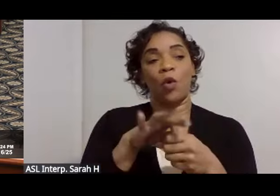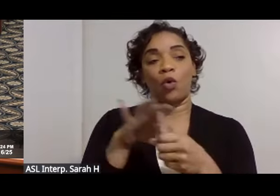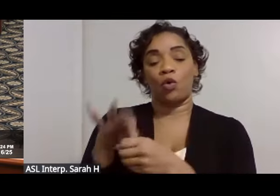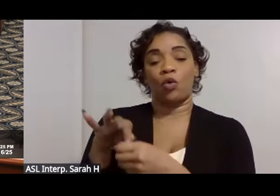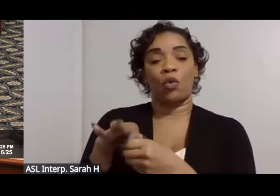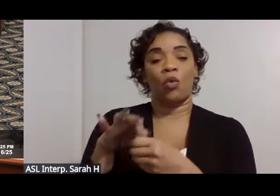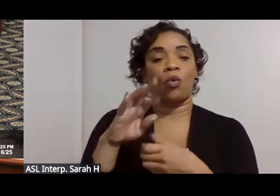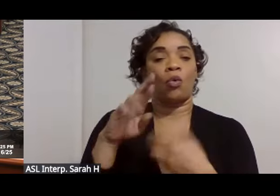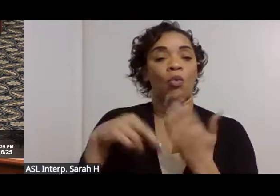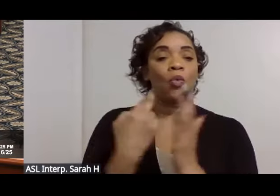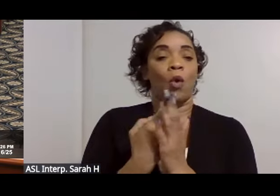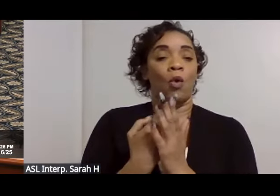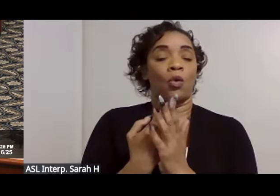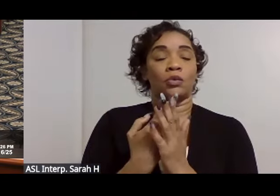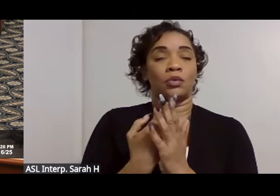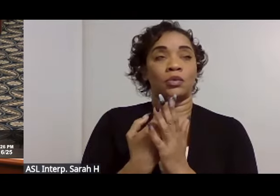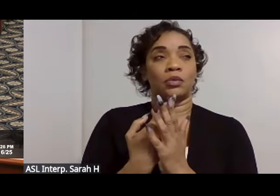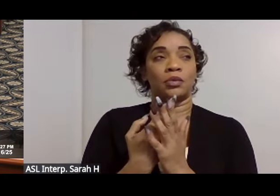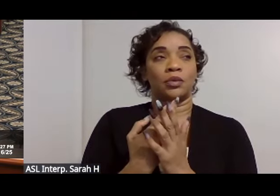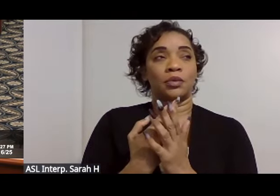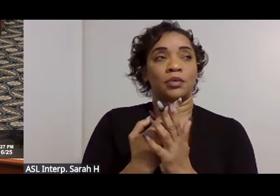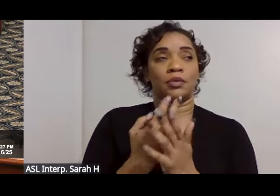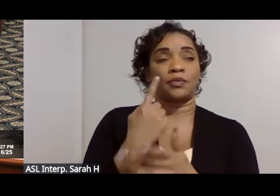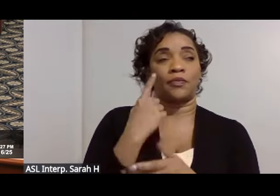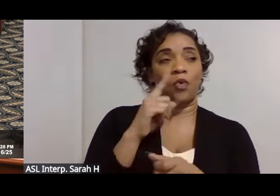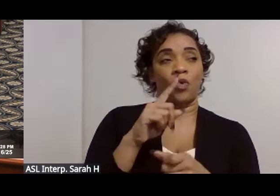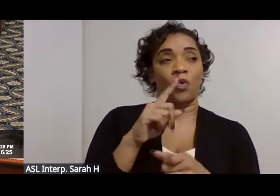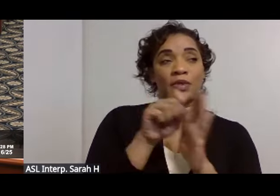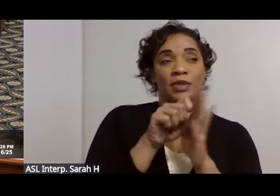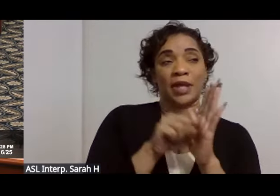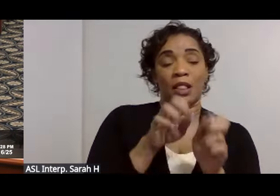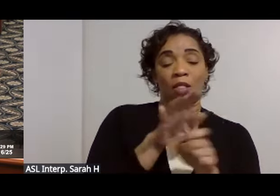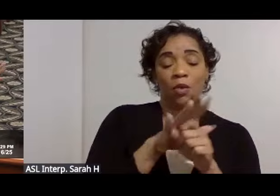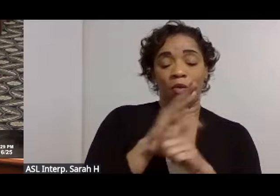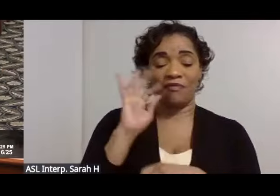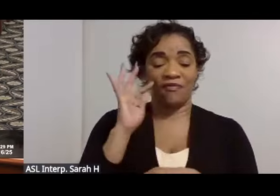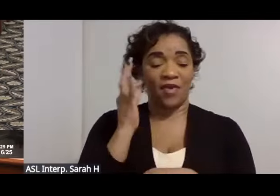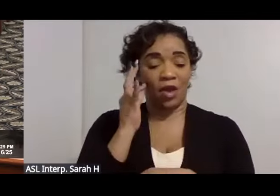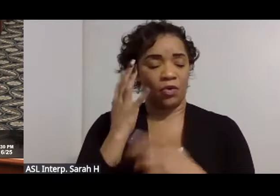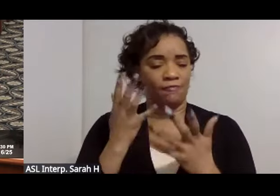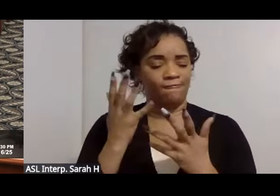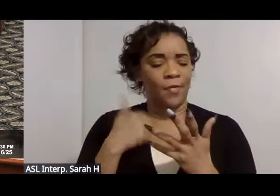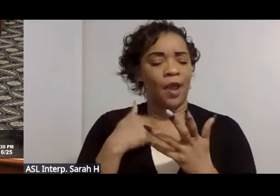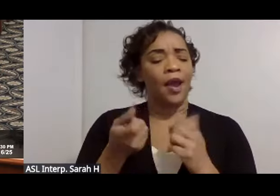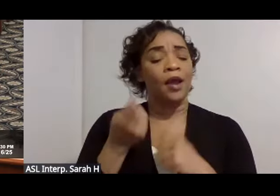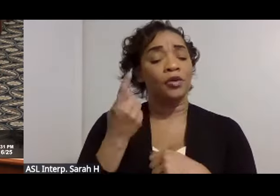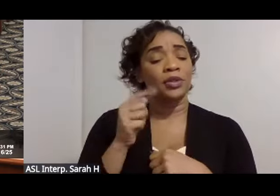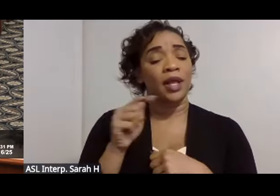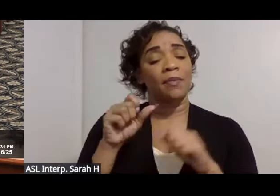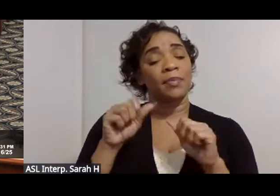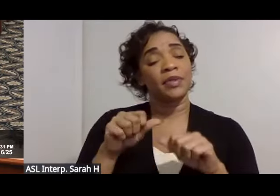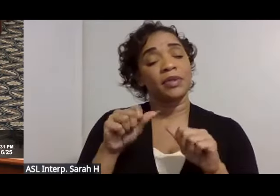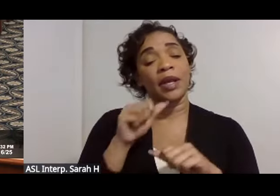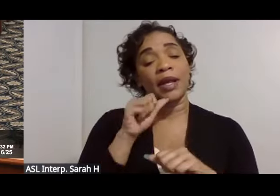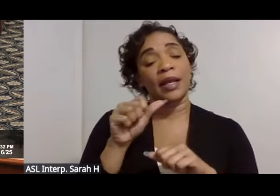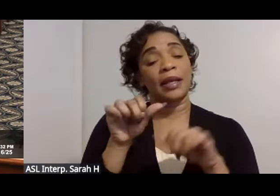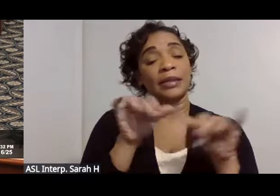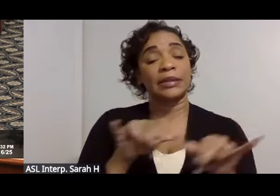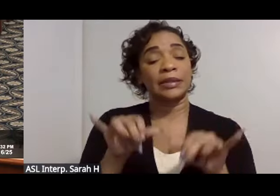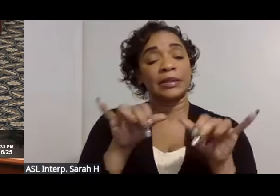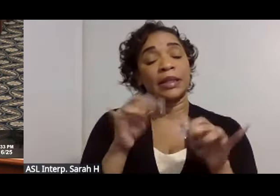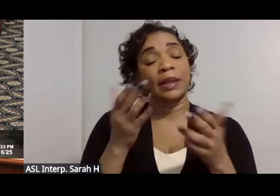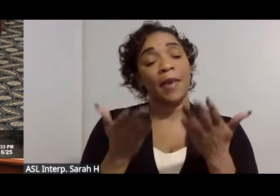rolls for state and local elections and federal elections. And I understand the sort of the potential inconsistency that there might be in